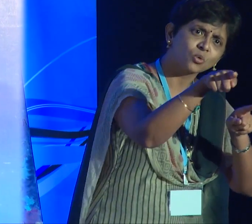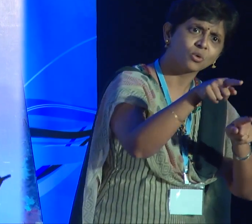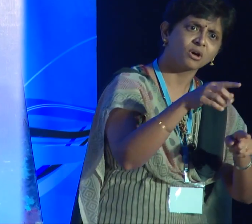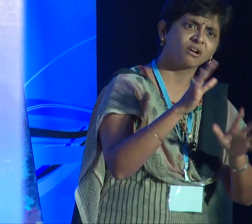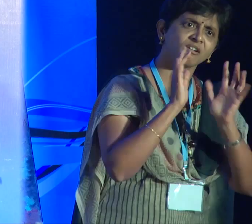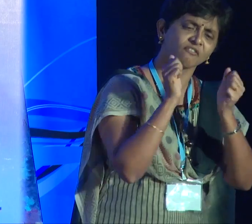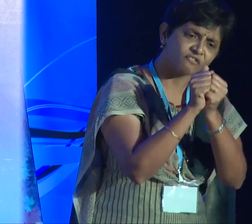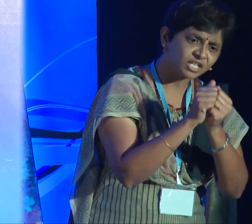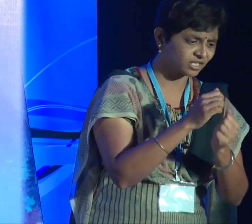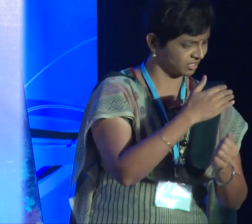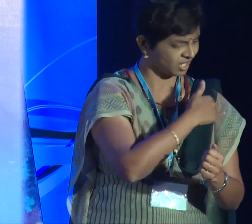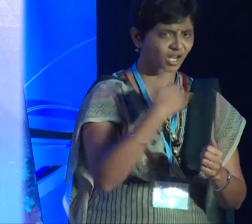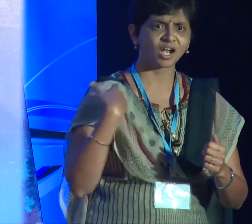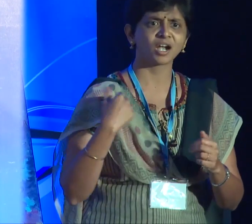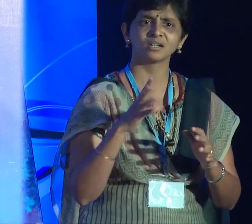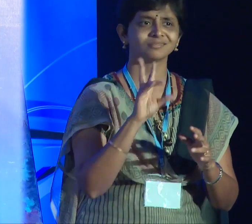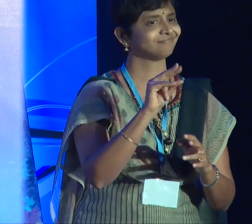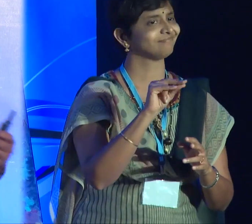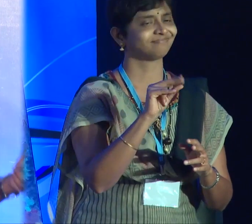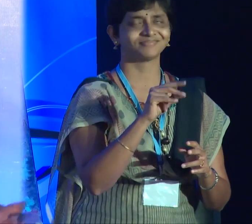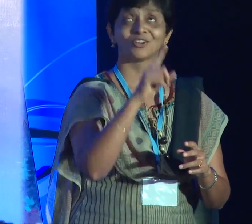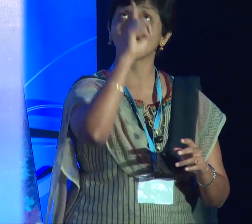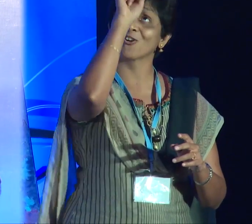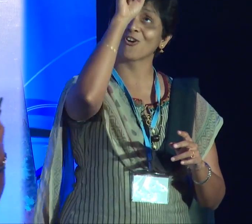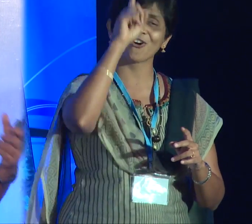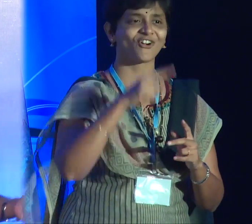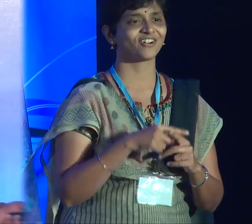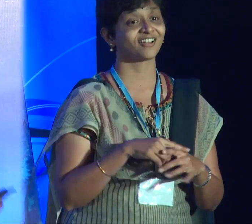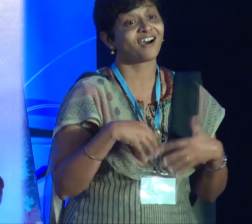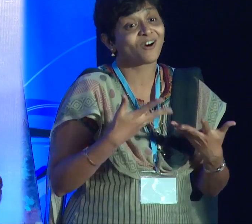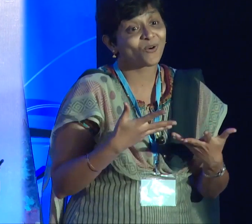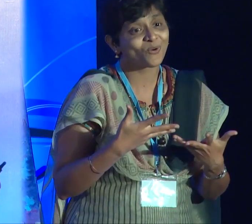Who are you to decide how divinity should be?